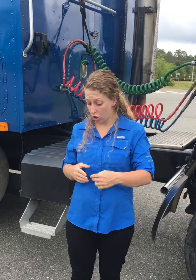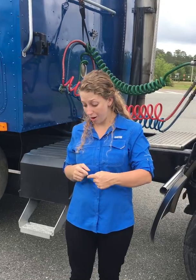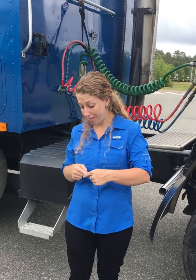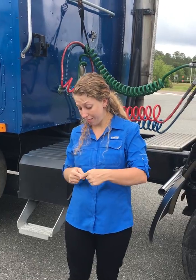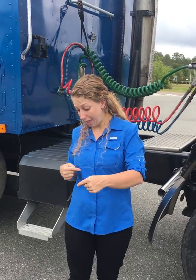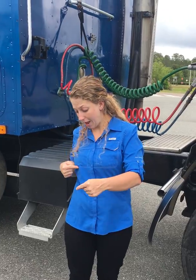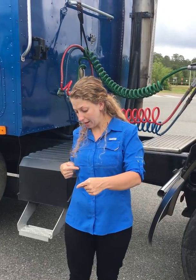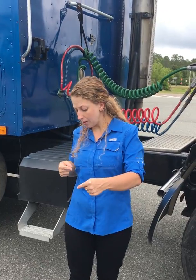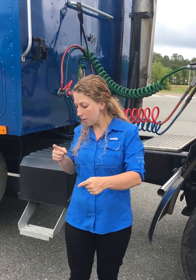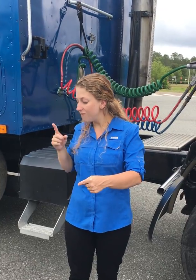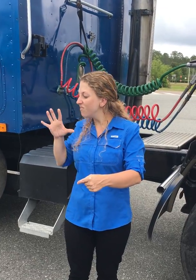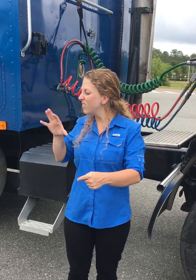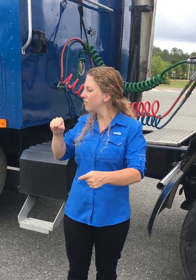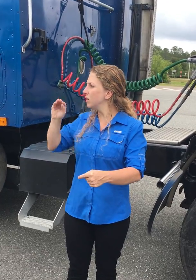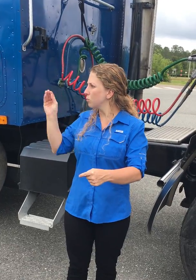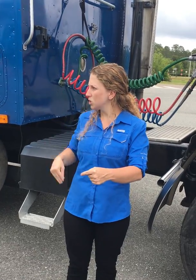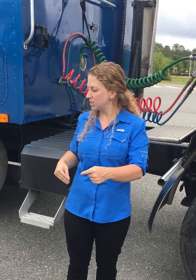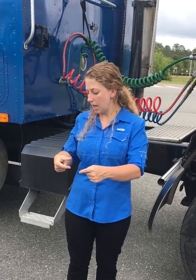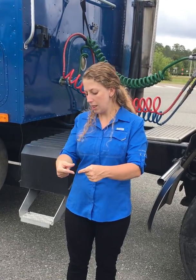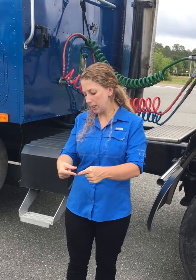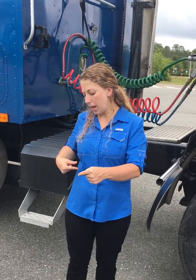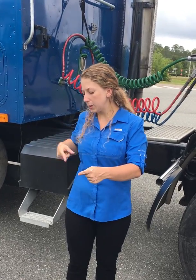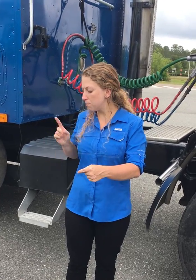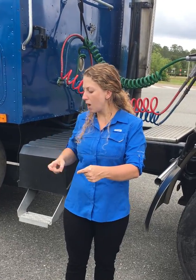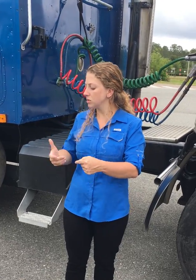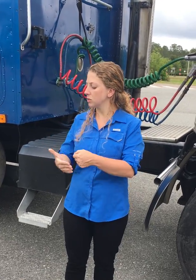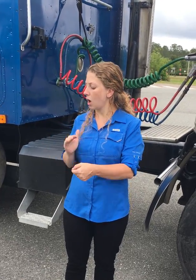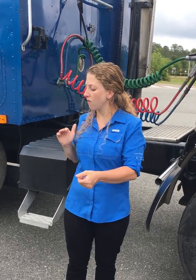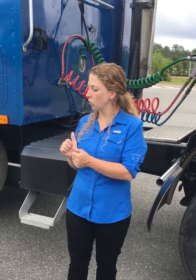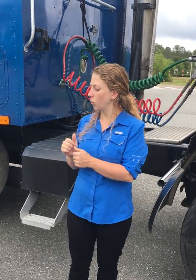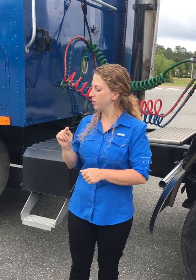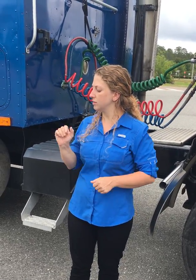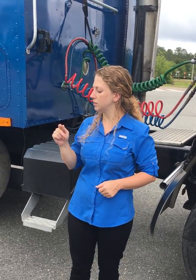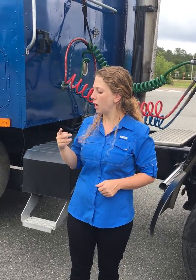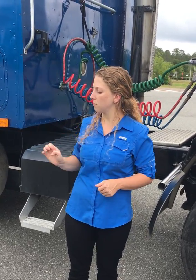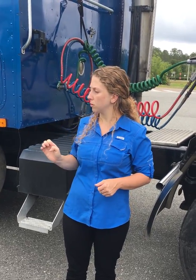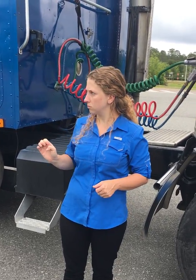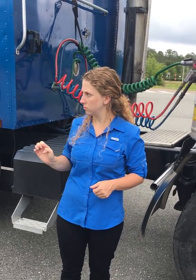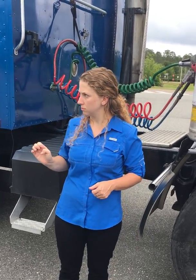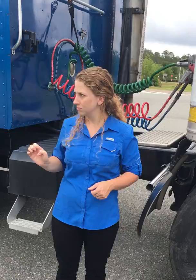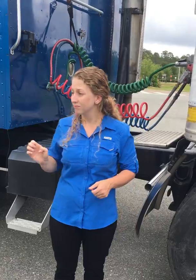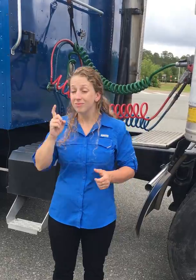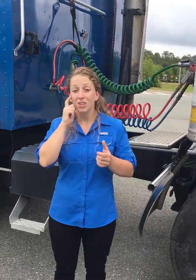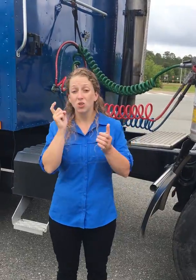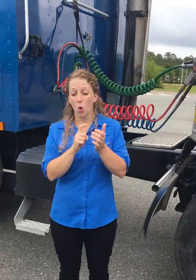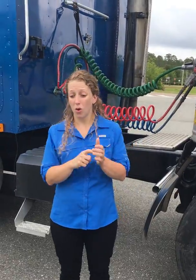Wow. So if you notice, they have them like evenly spaced out between.